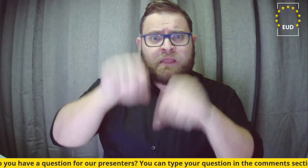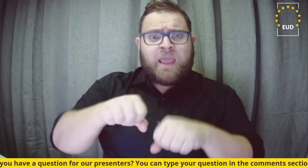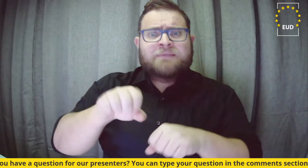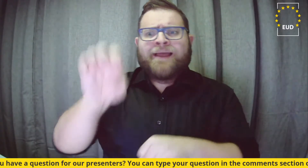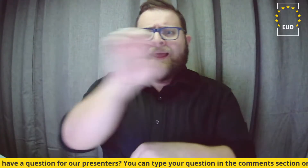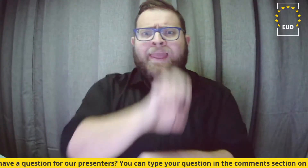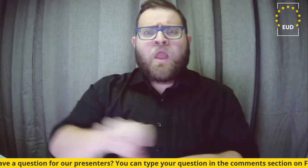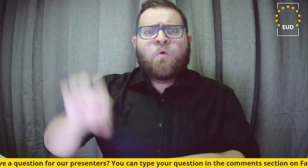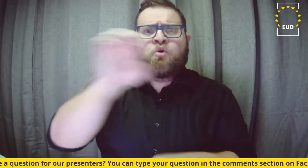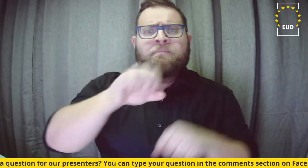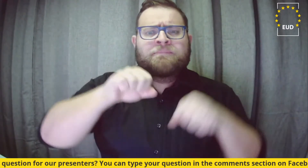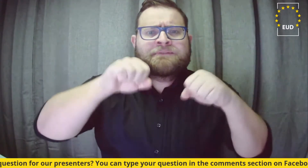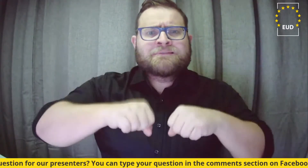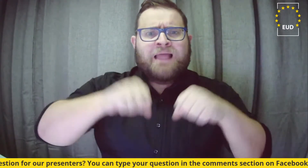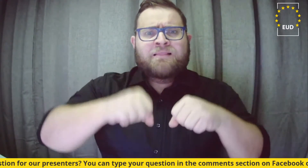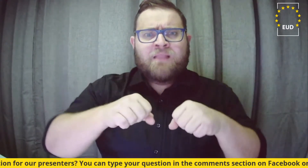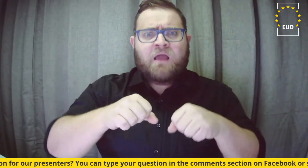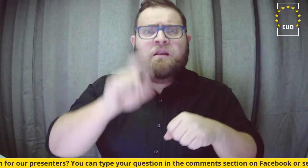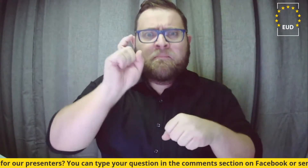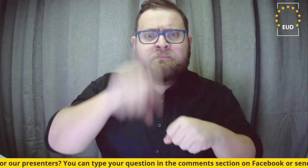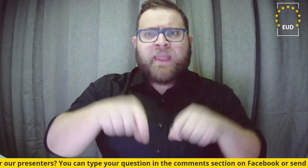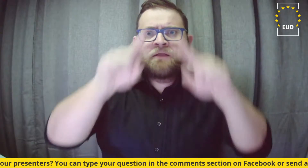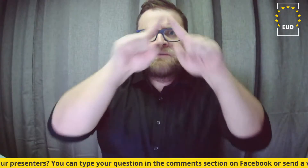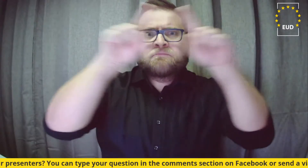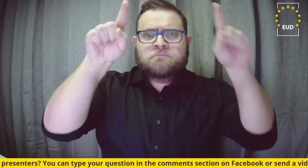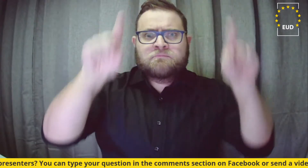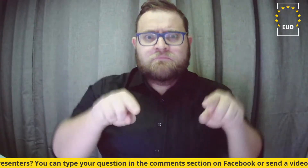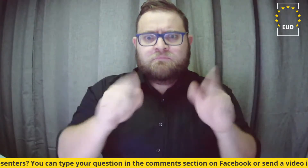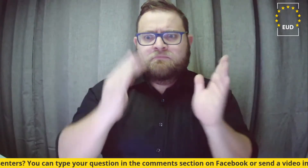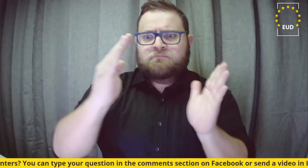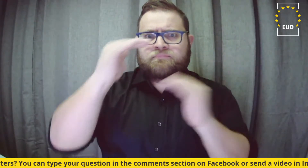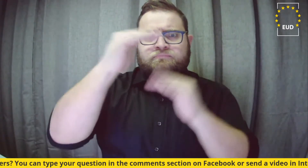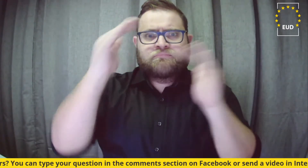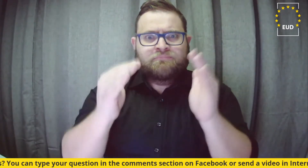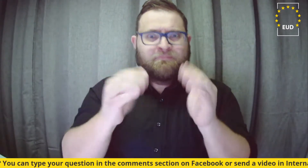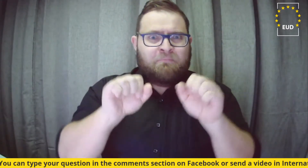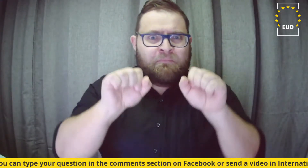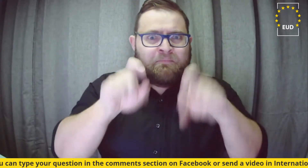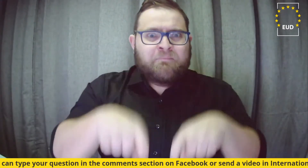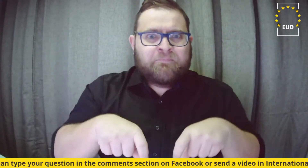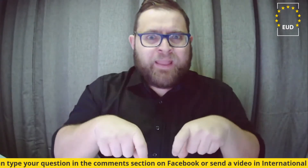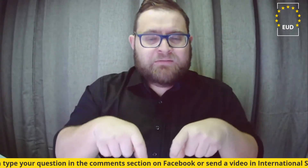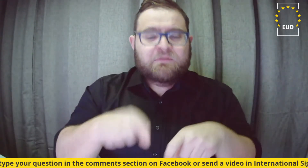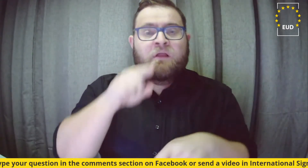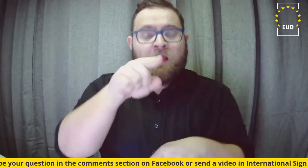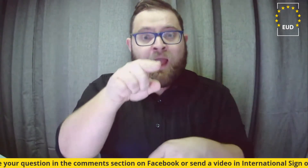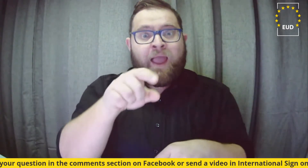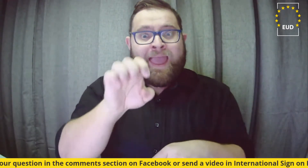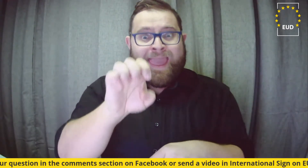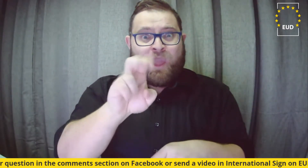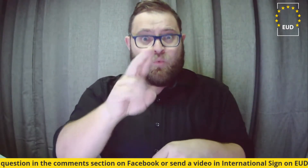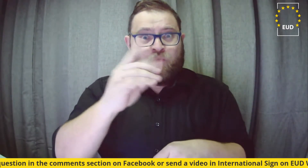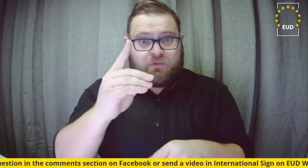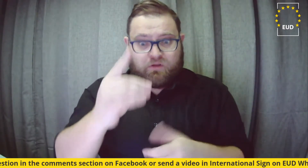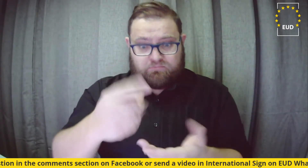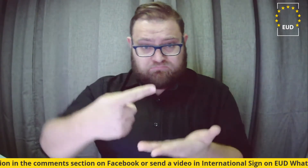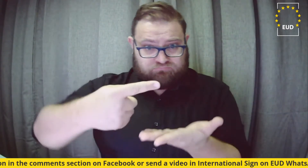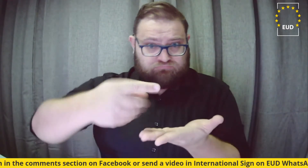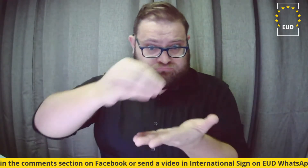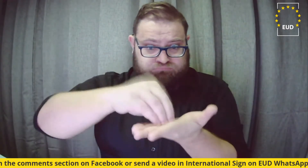TV, accessible for deaf people that is, could be developed by the EUD. Because I think